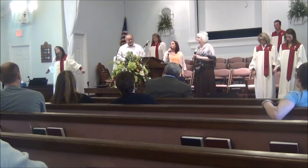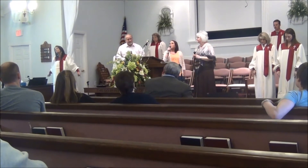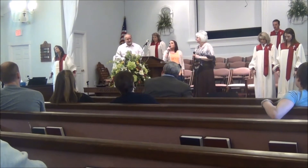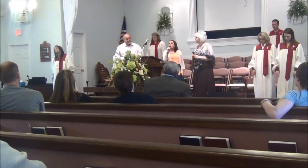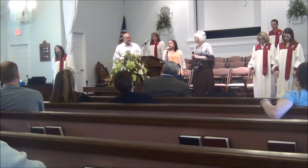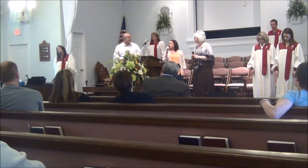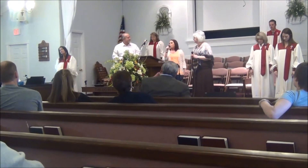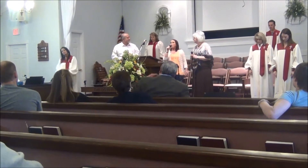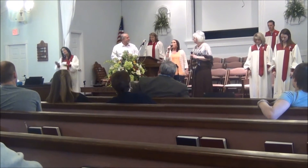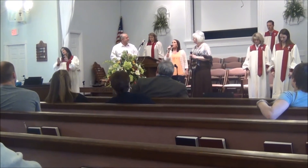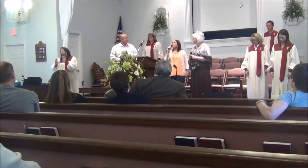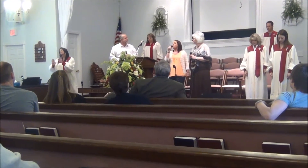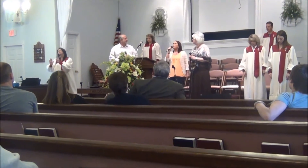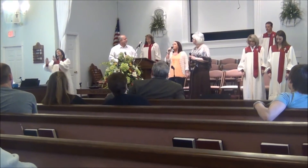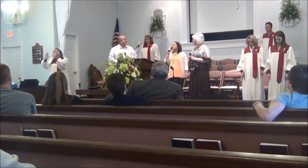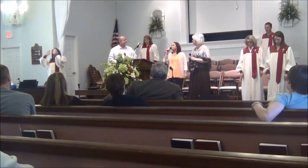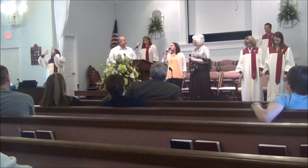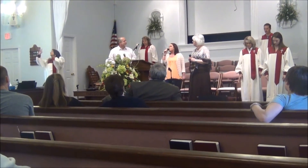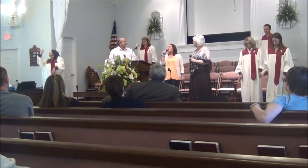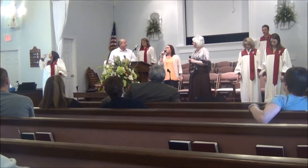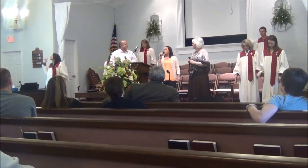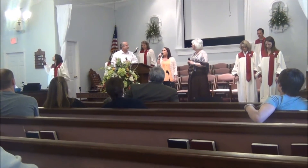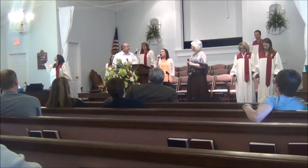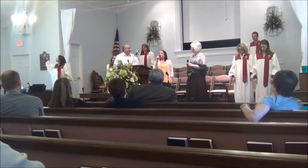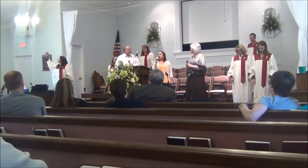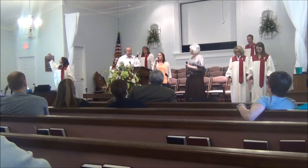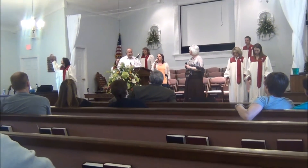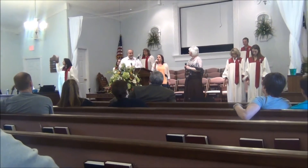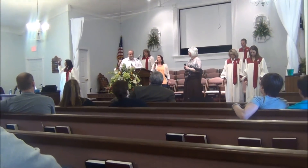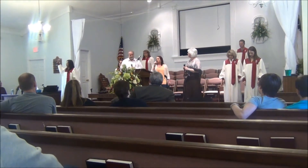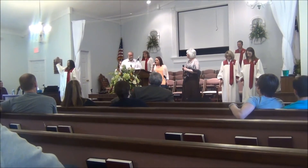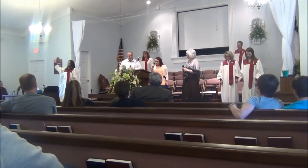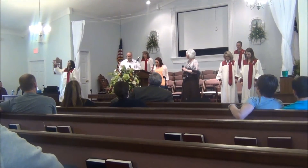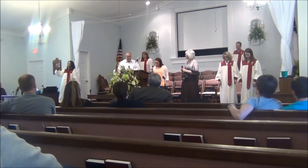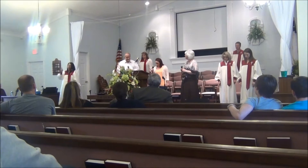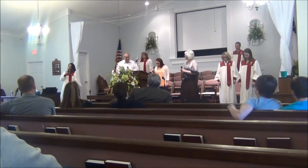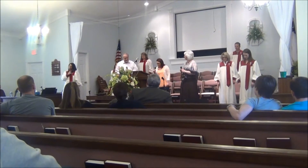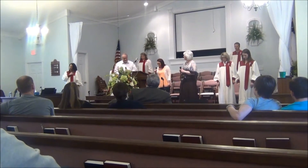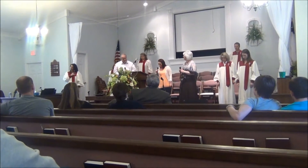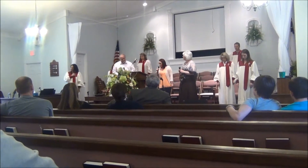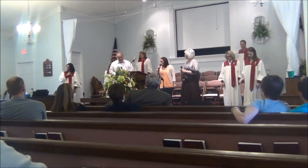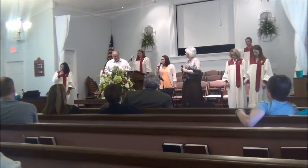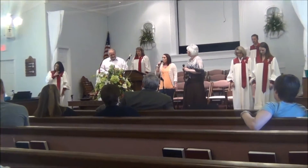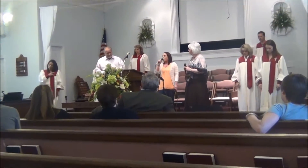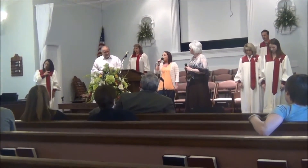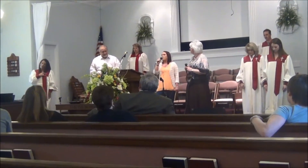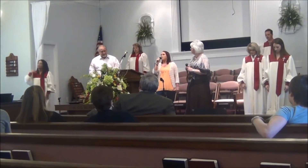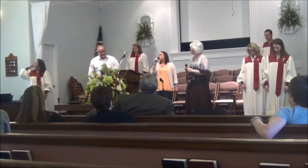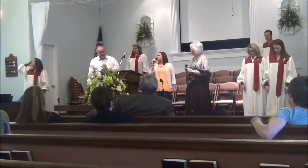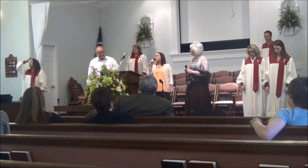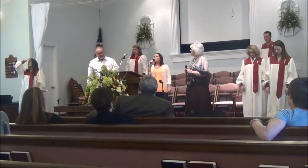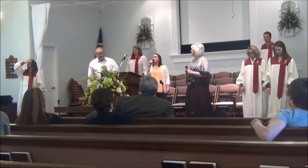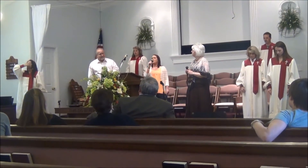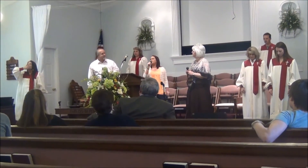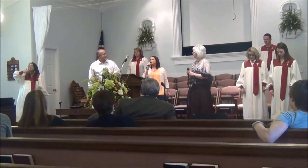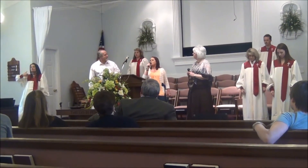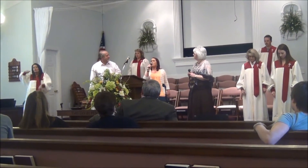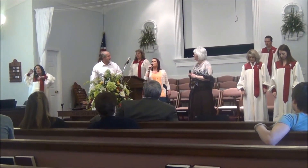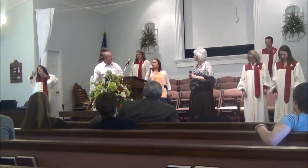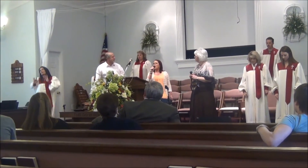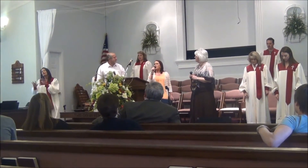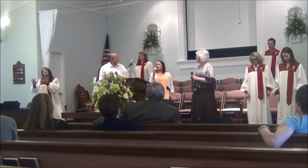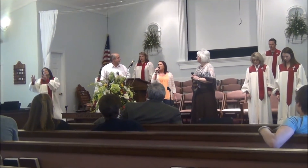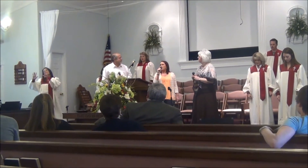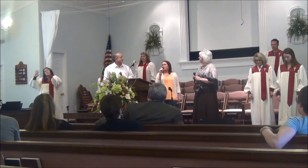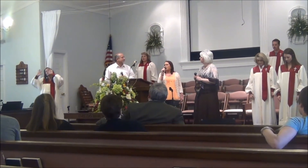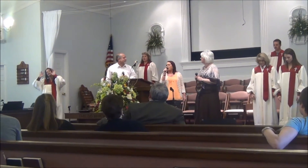Your wondrous love. Oh, when beauty's